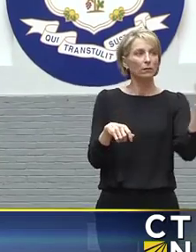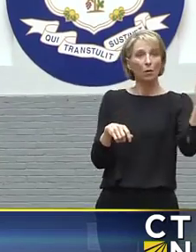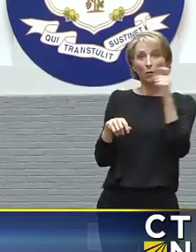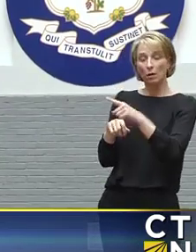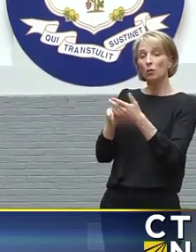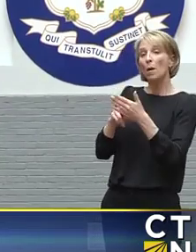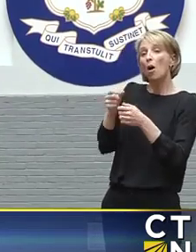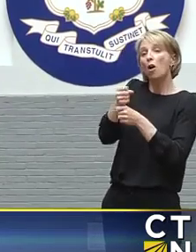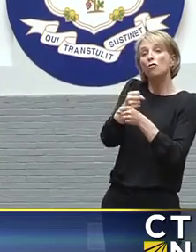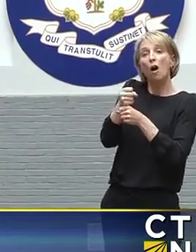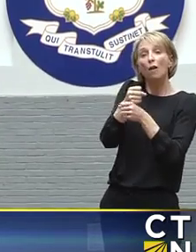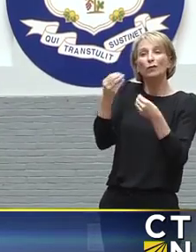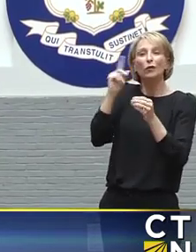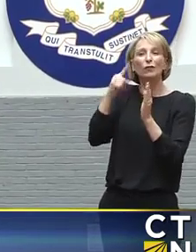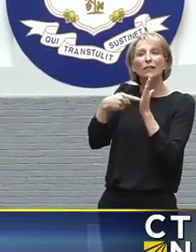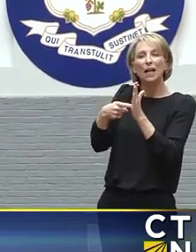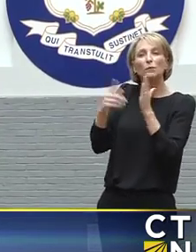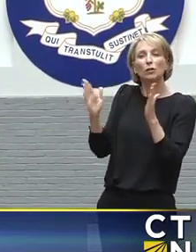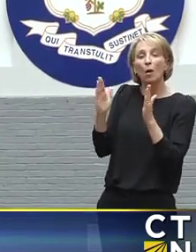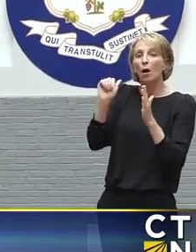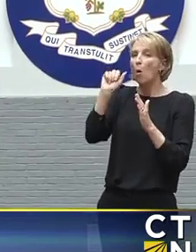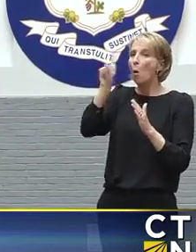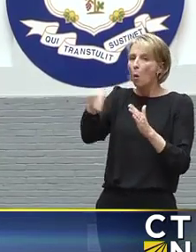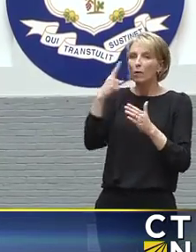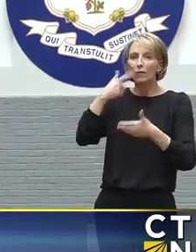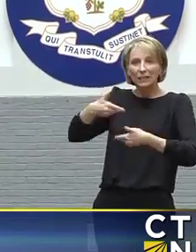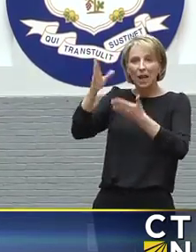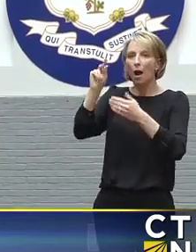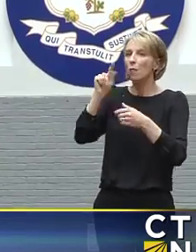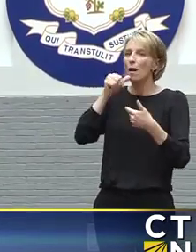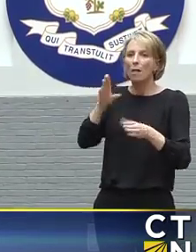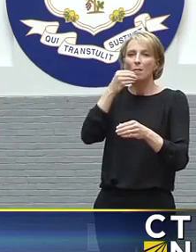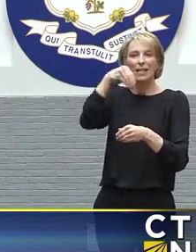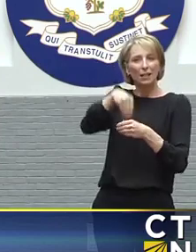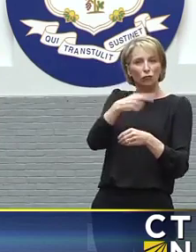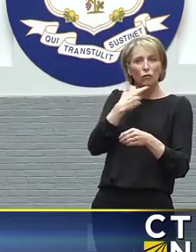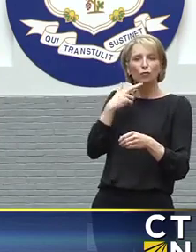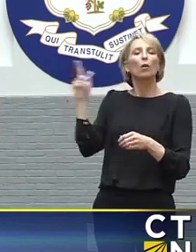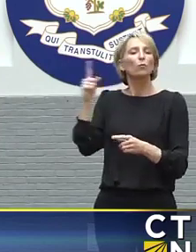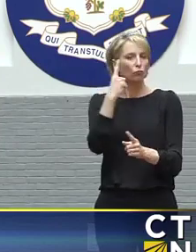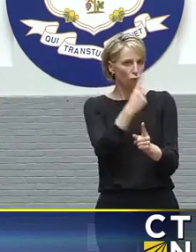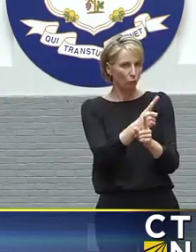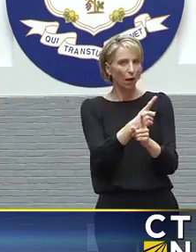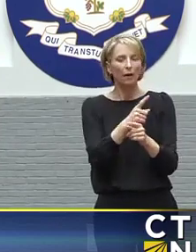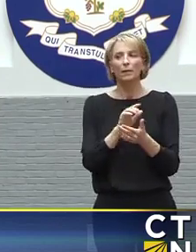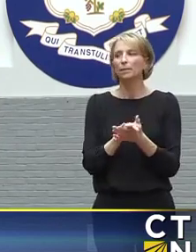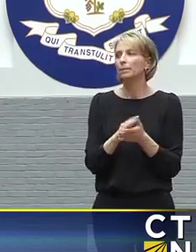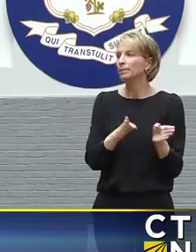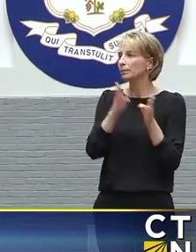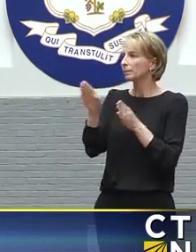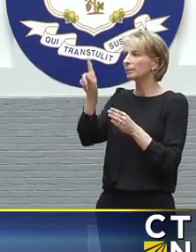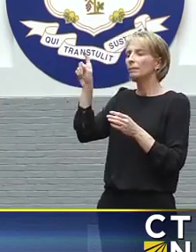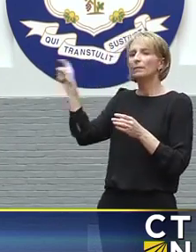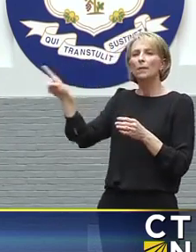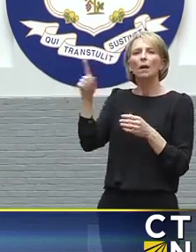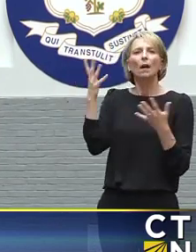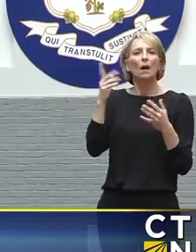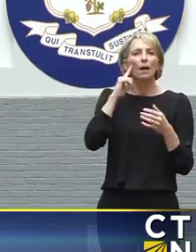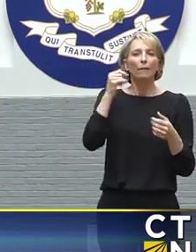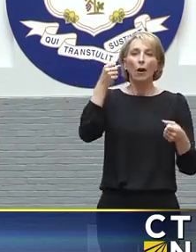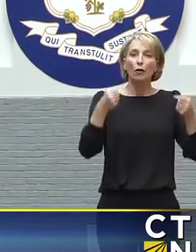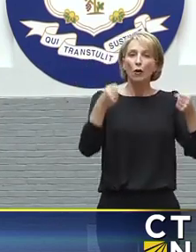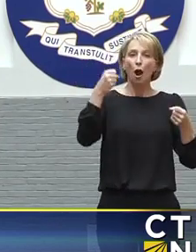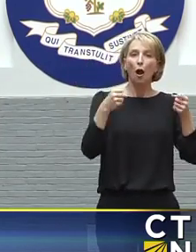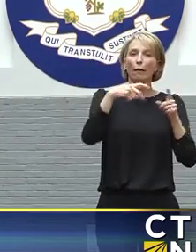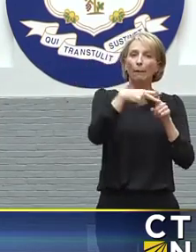business only still? Takeout business only, exactly right. What about things like auto repair and hardware stores that